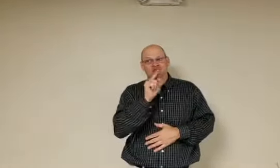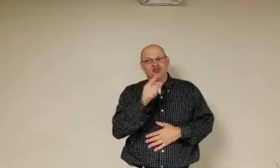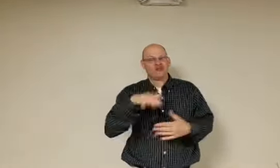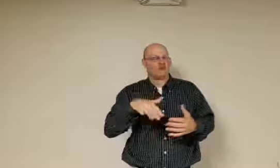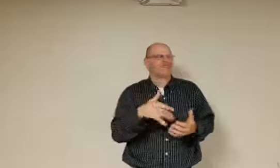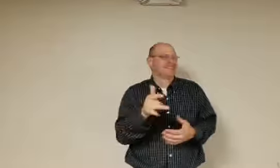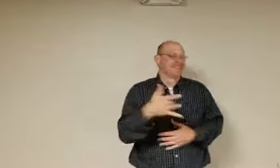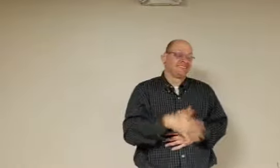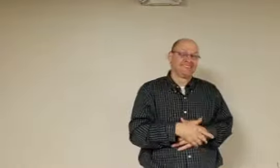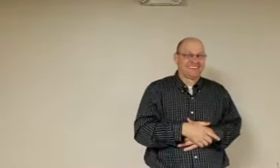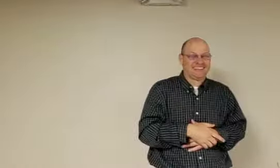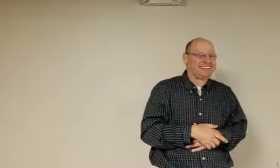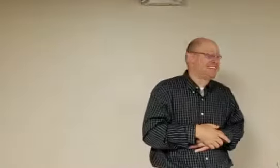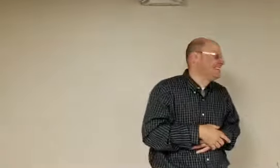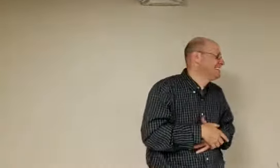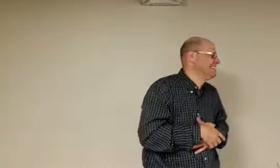about the heifer, but